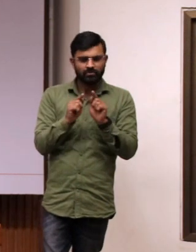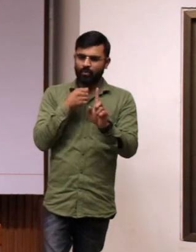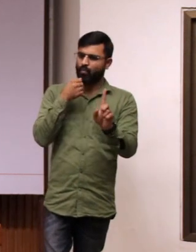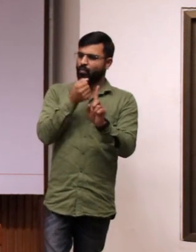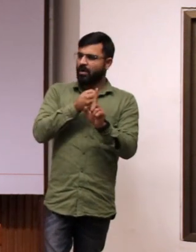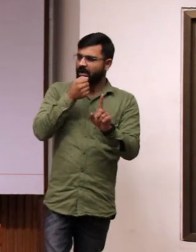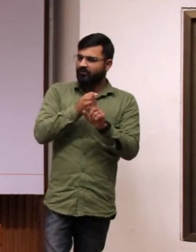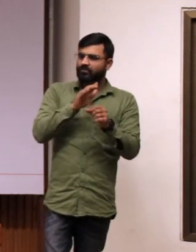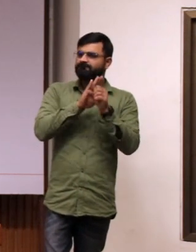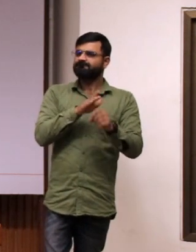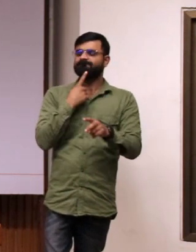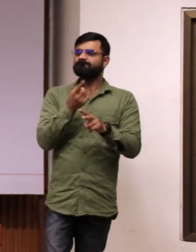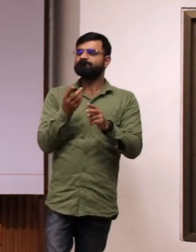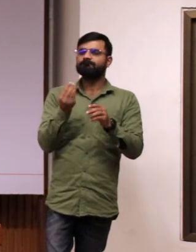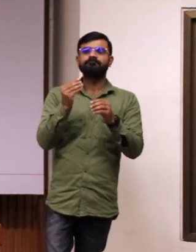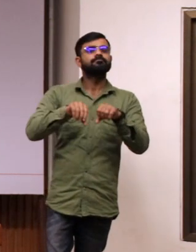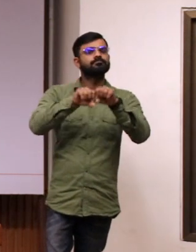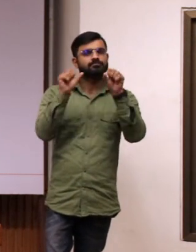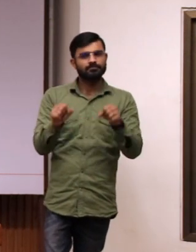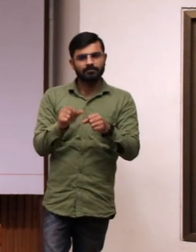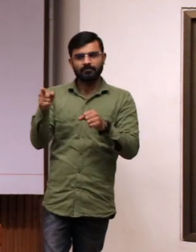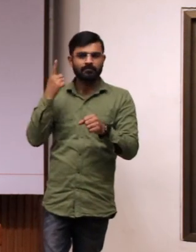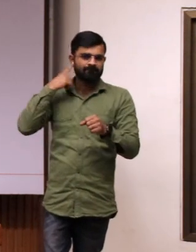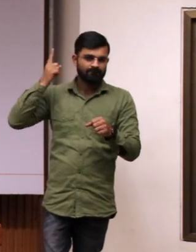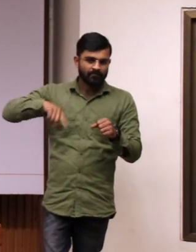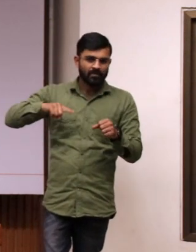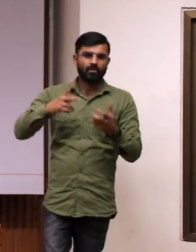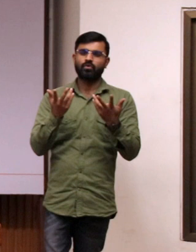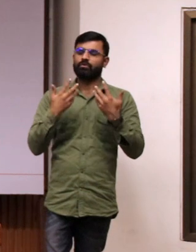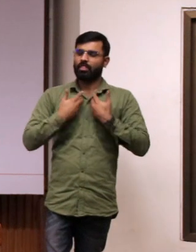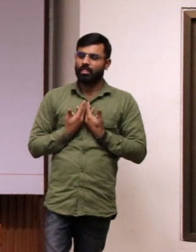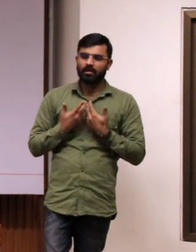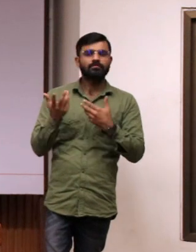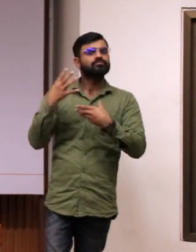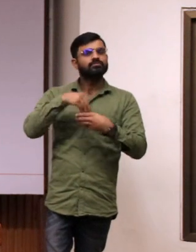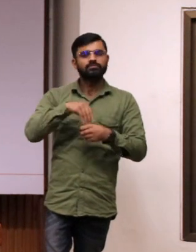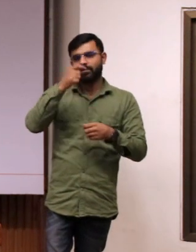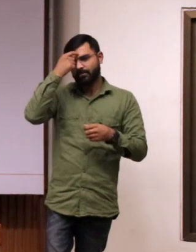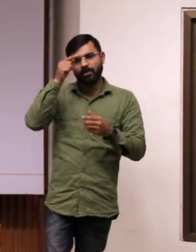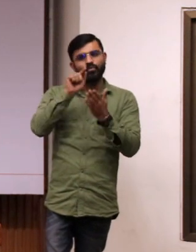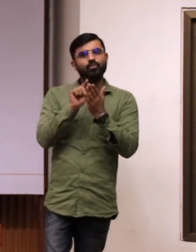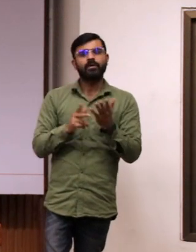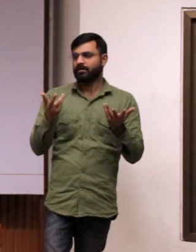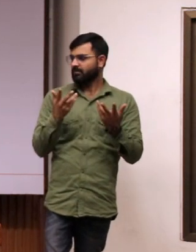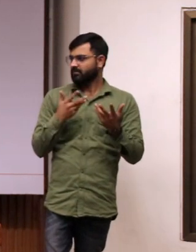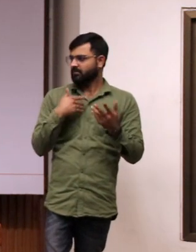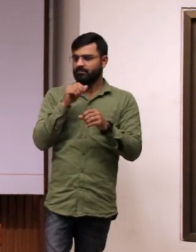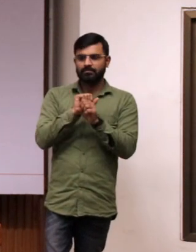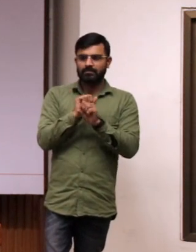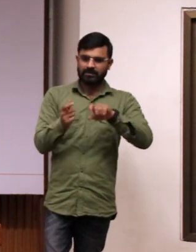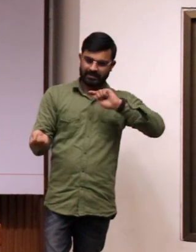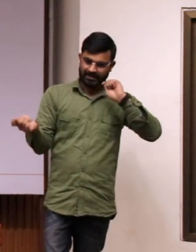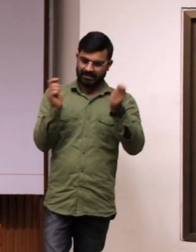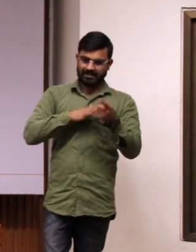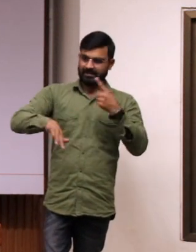from some system that, you know, like also just ignorance or laziness, or is actually like, what is the problem that we are not able to like change